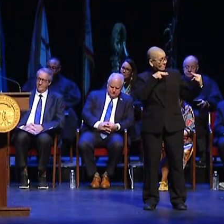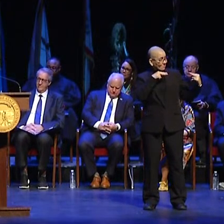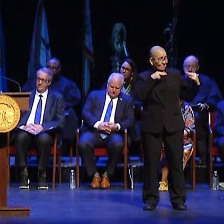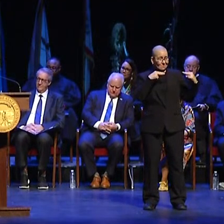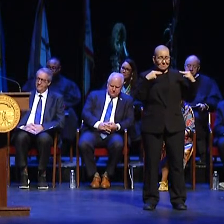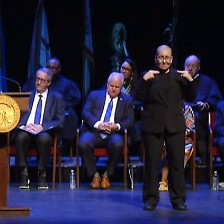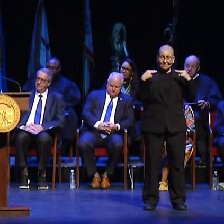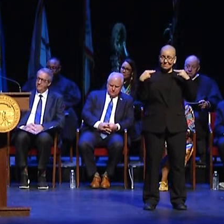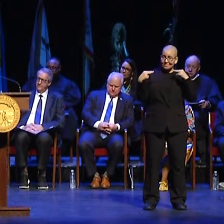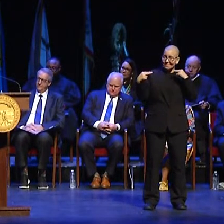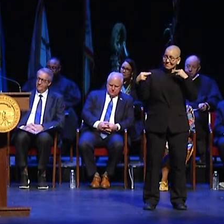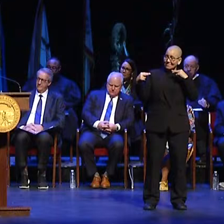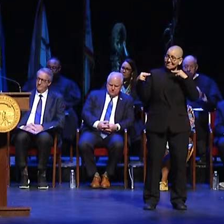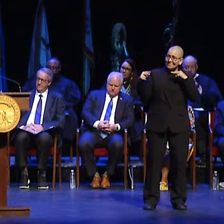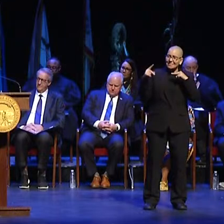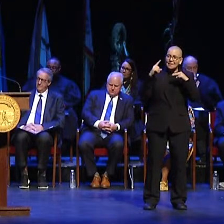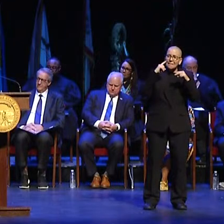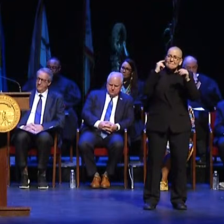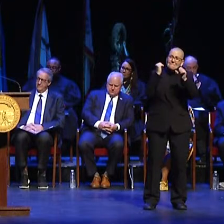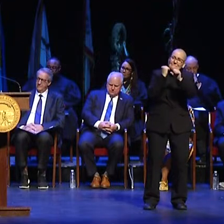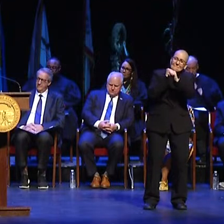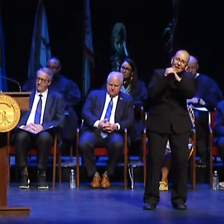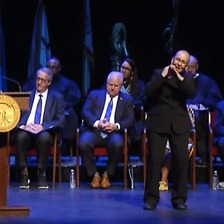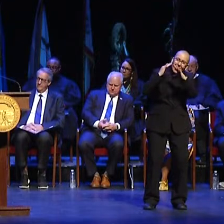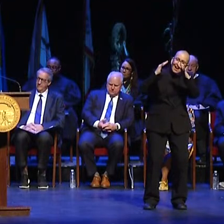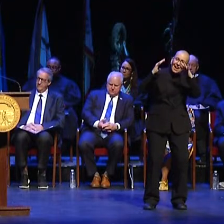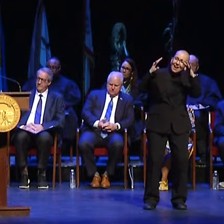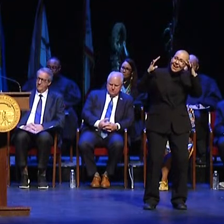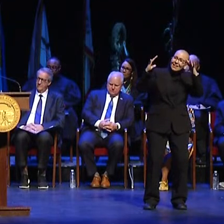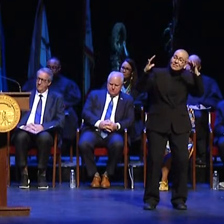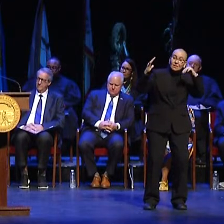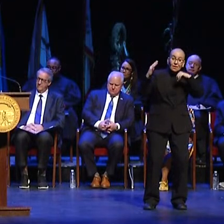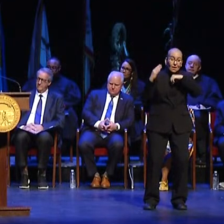Imagine there's no countries.